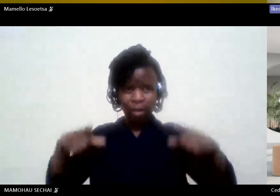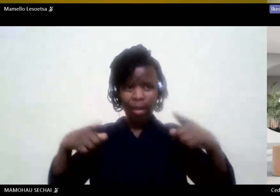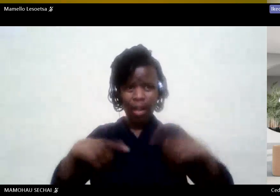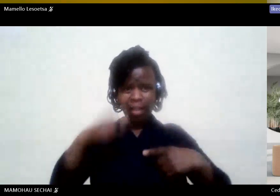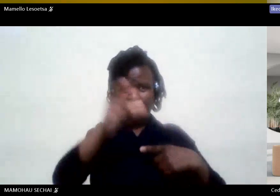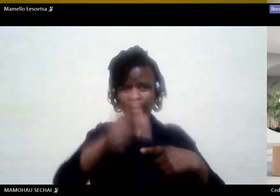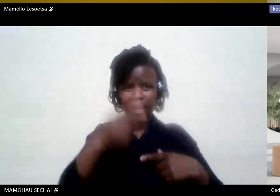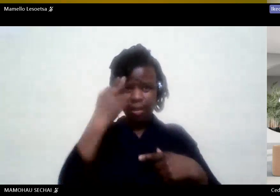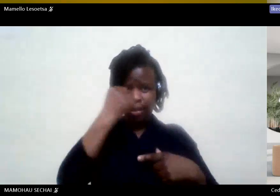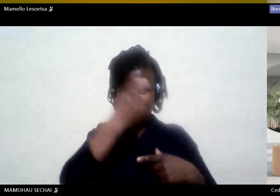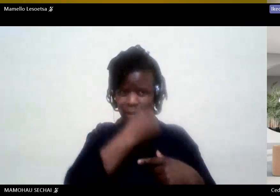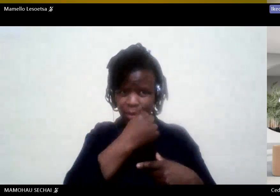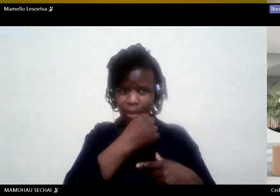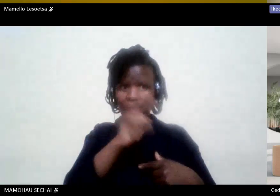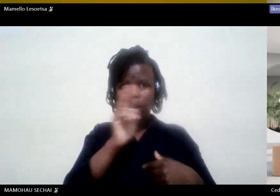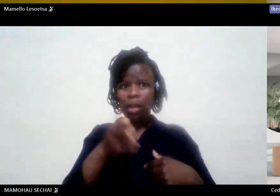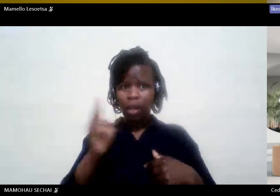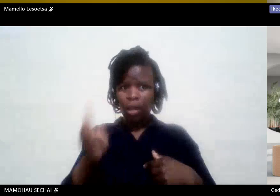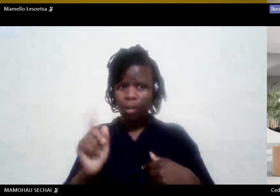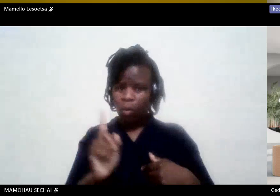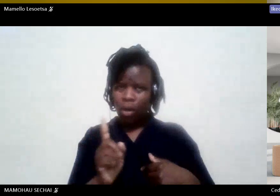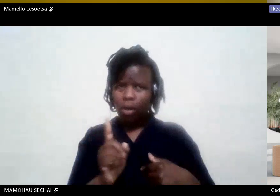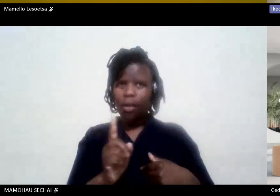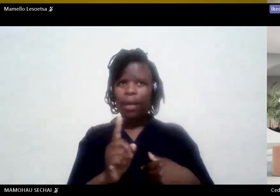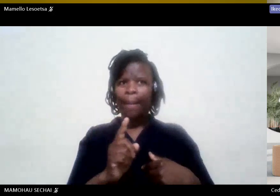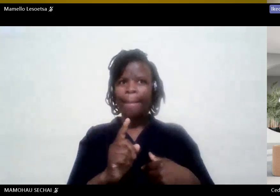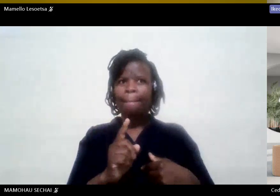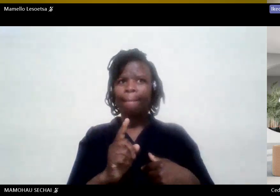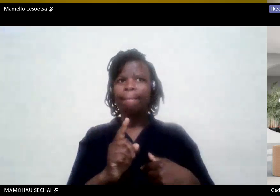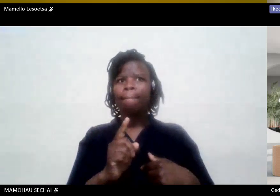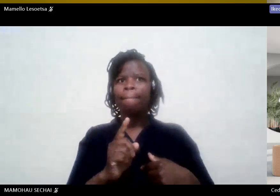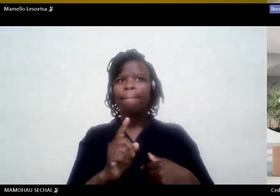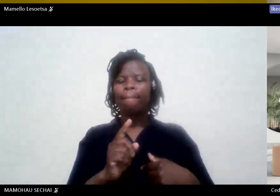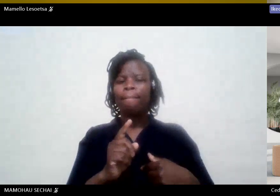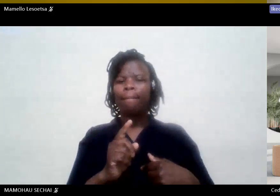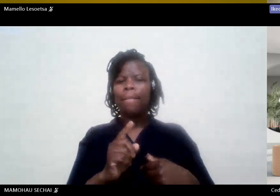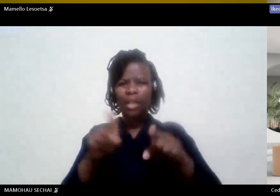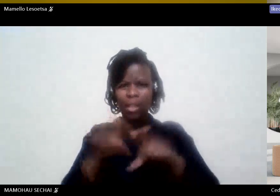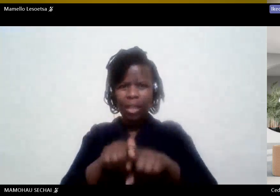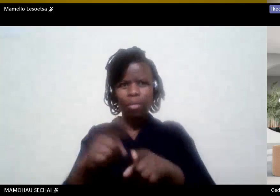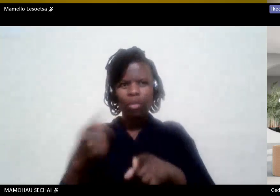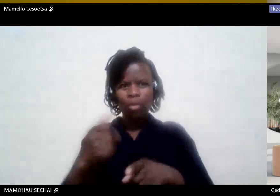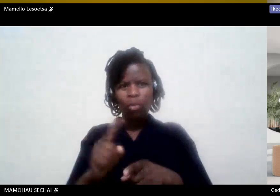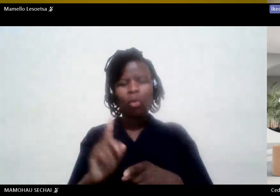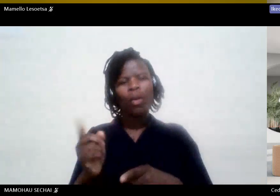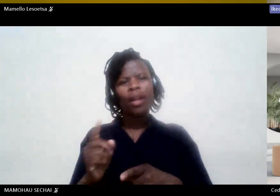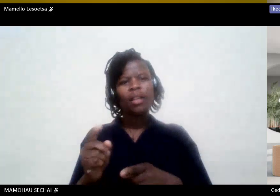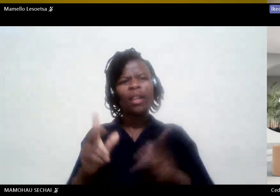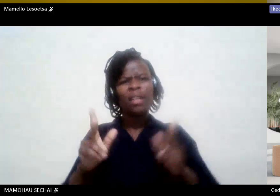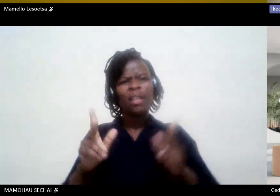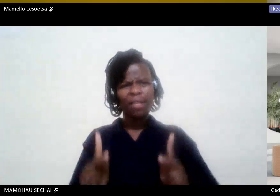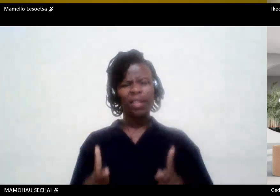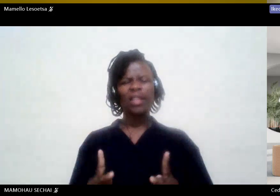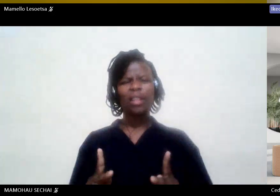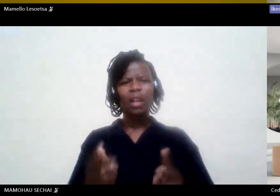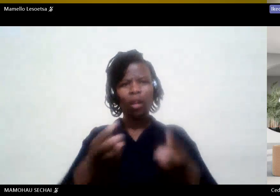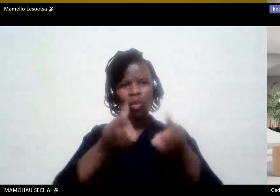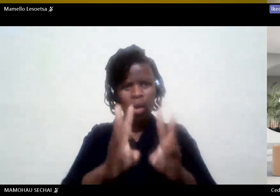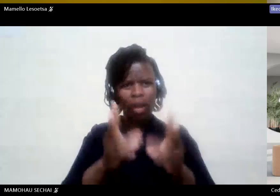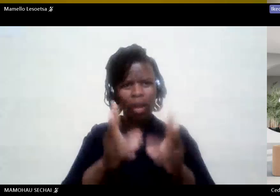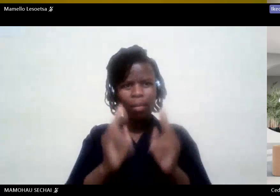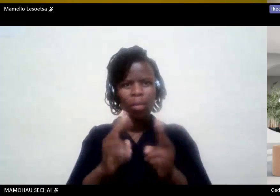also the either for the physical aspect, they put people on wheelchair, able-bodied people on wheelchair, and they